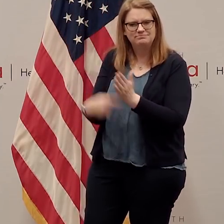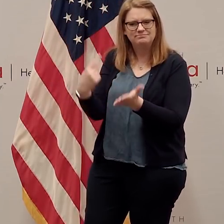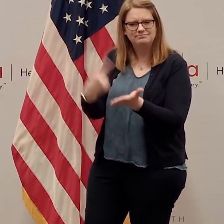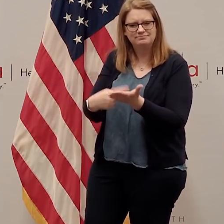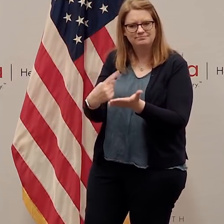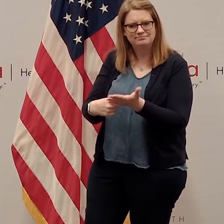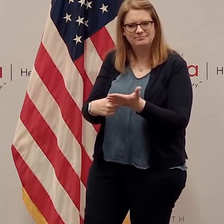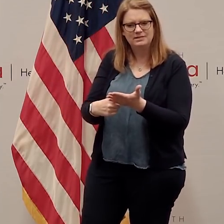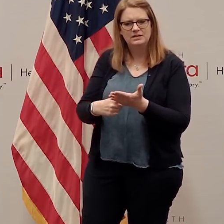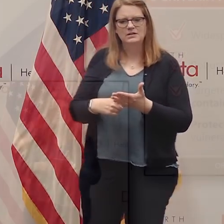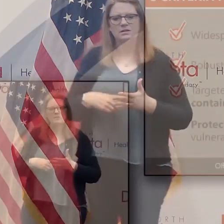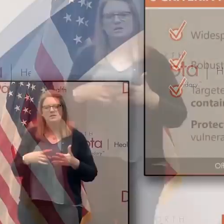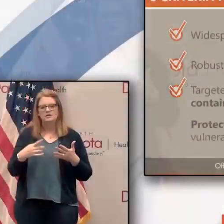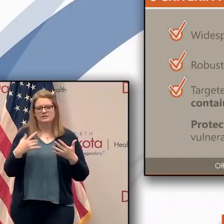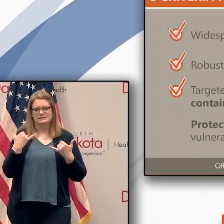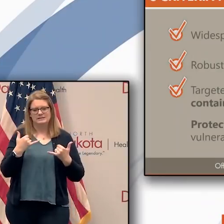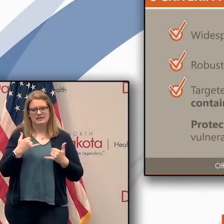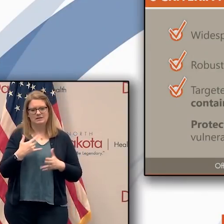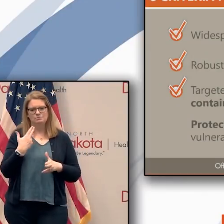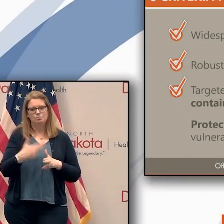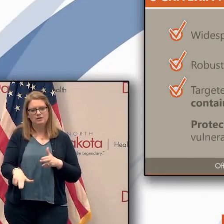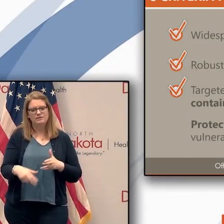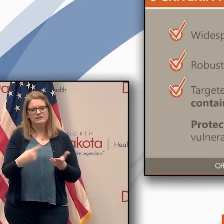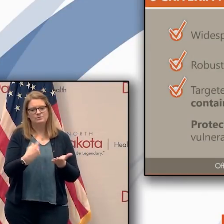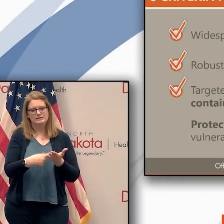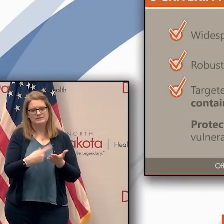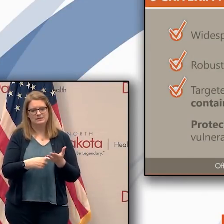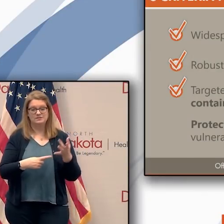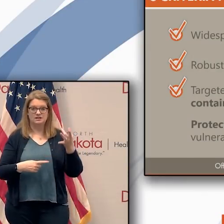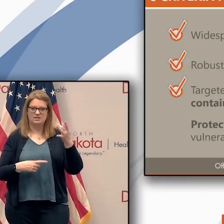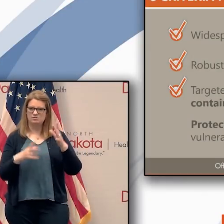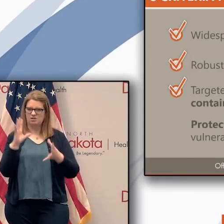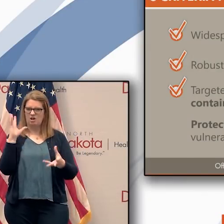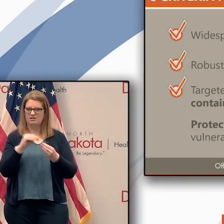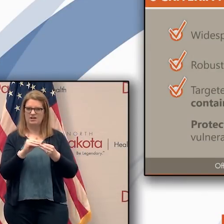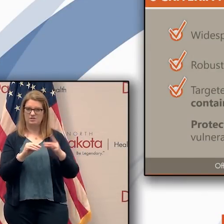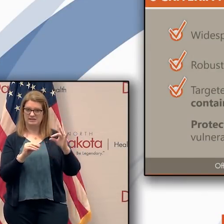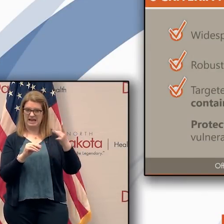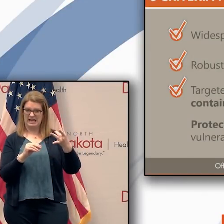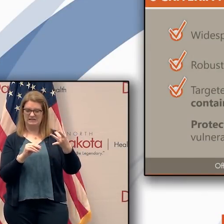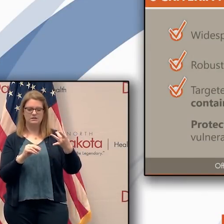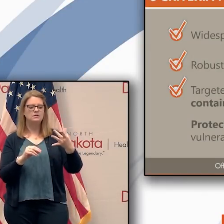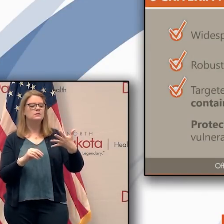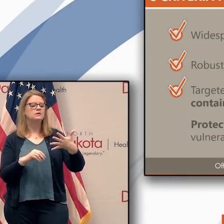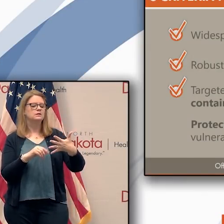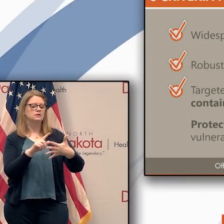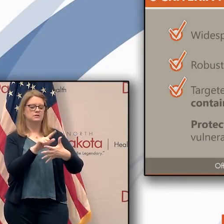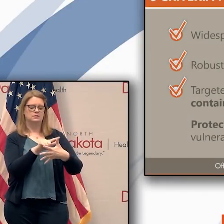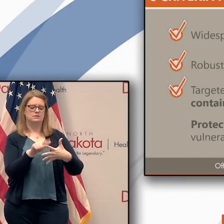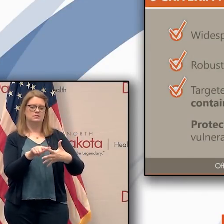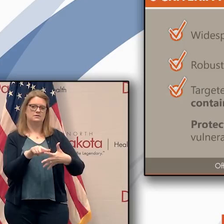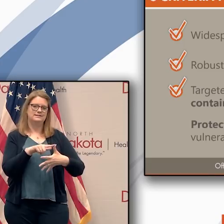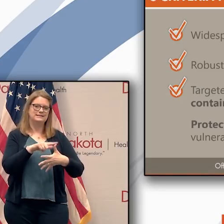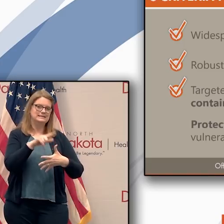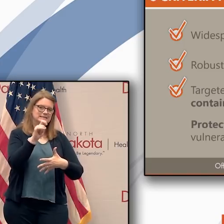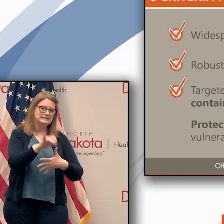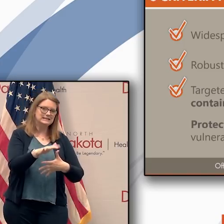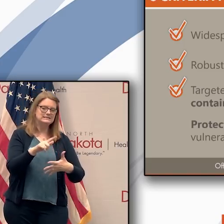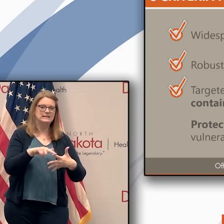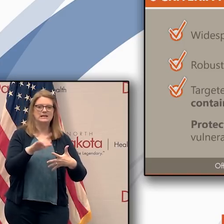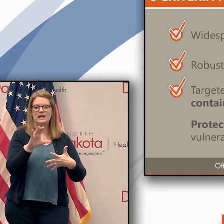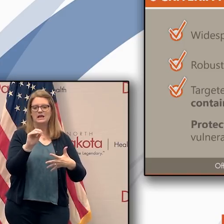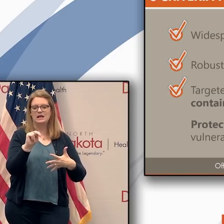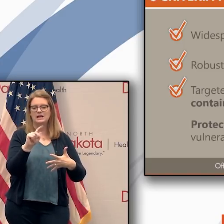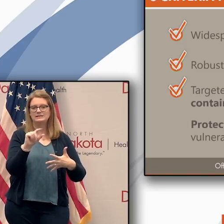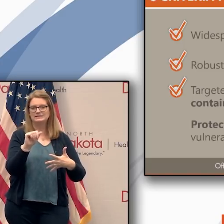touch on those again briefly here today, that we had the 8 of those. The first 2, testing and contact tracing, we want to share